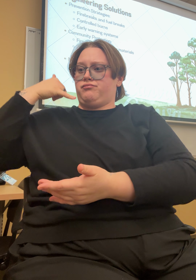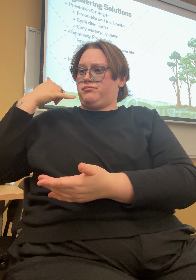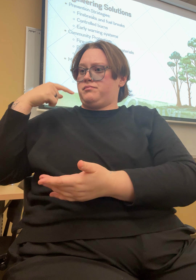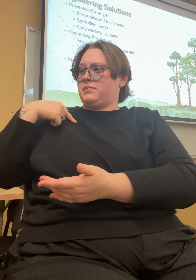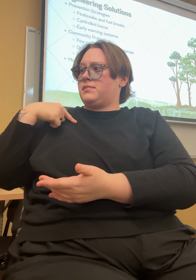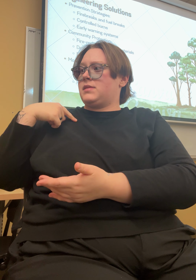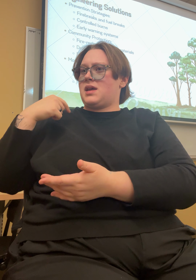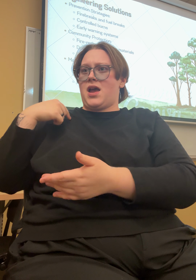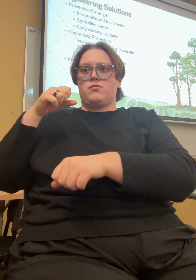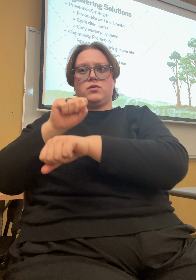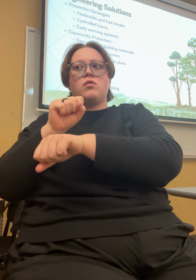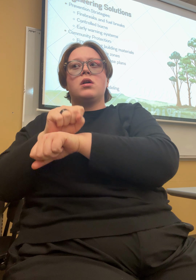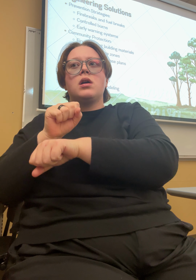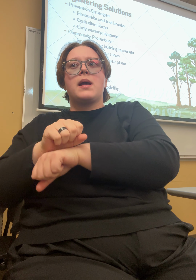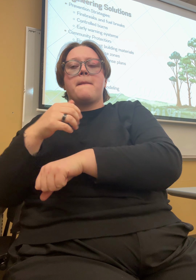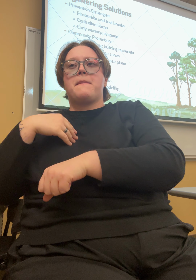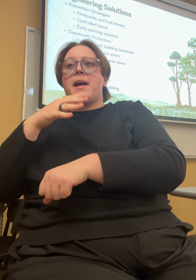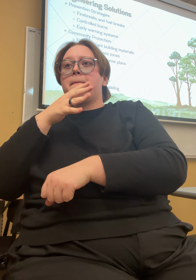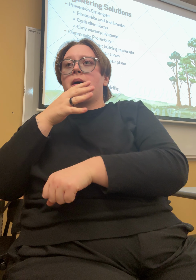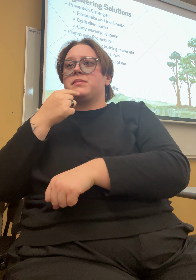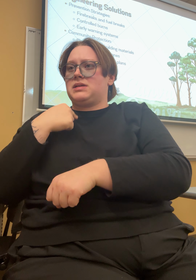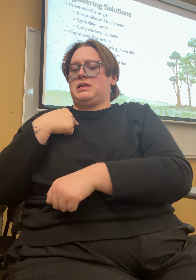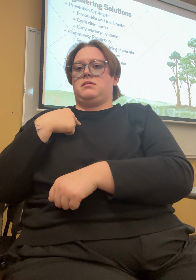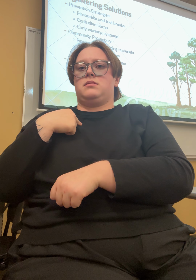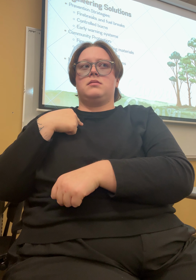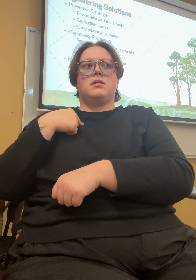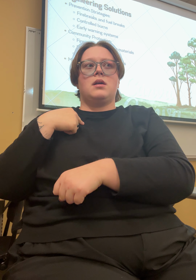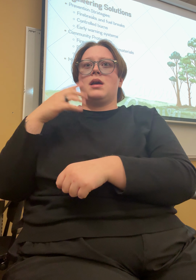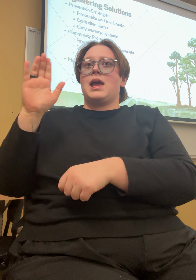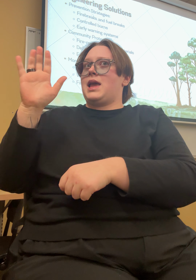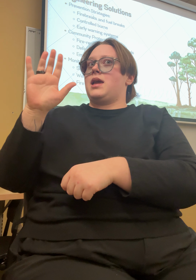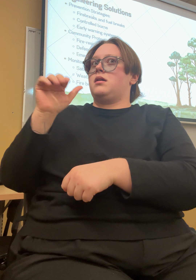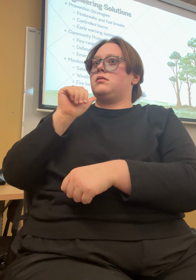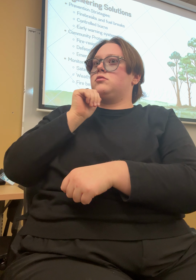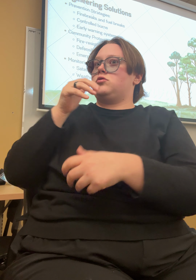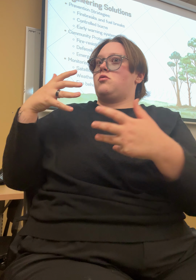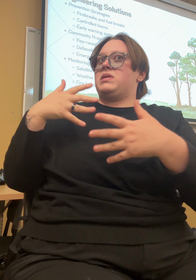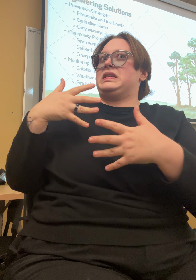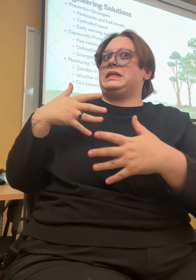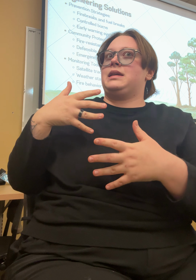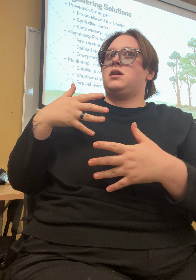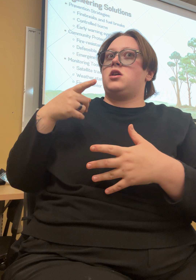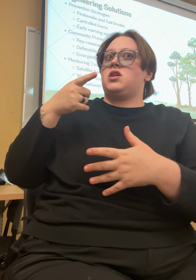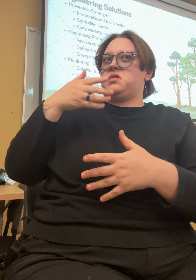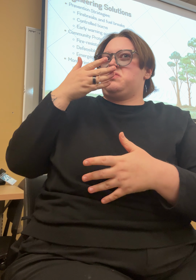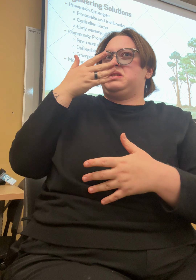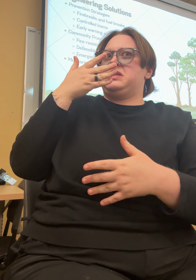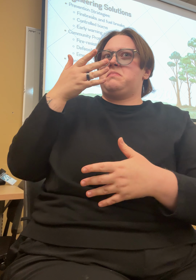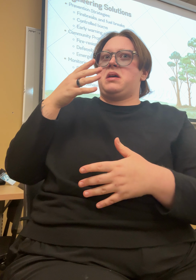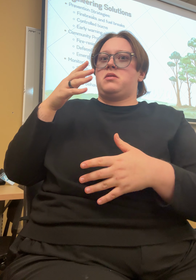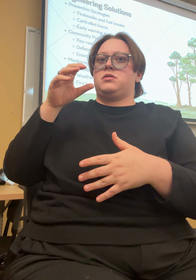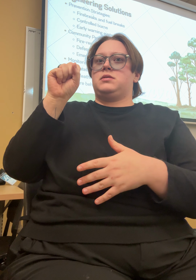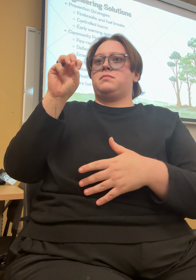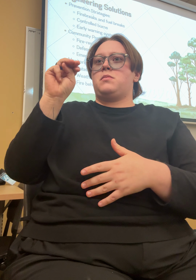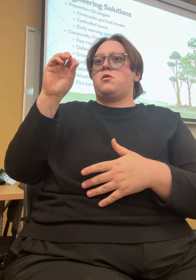And she was like, hey, I just didn't want you to freak out when you got home and smelled smoke. And so